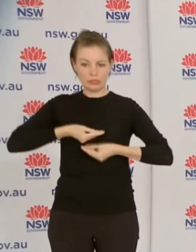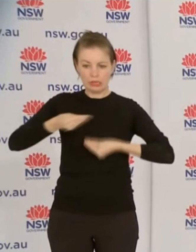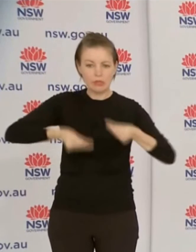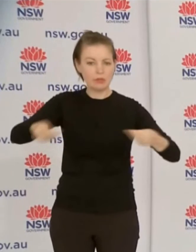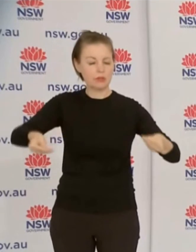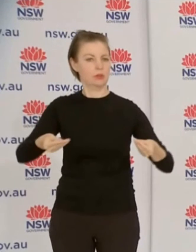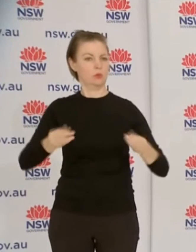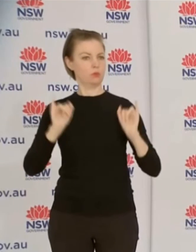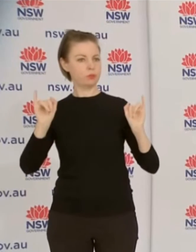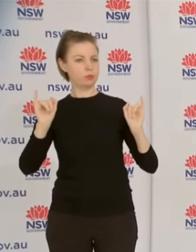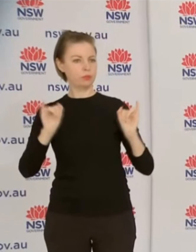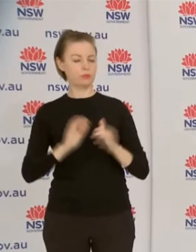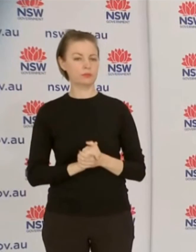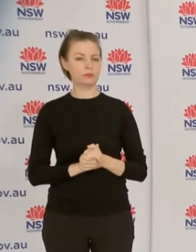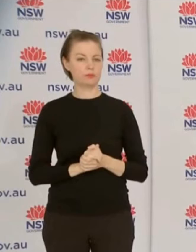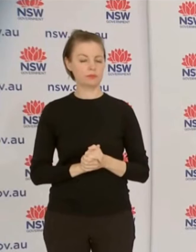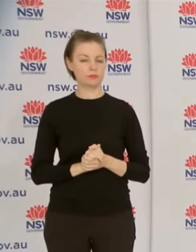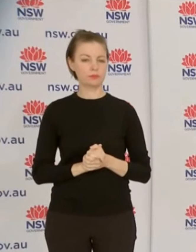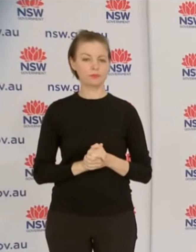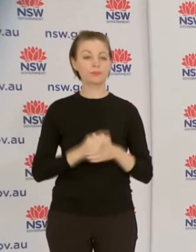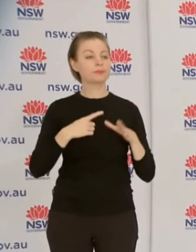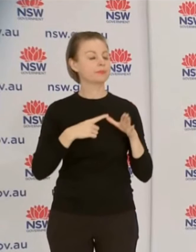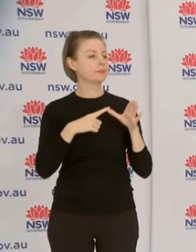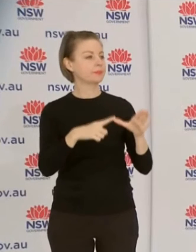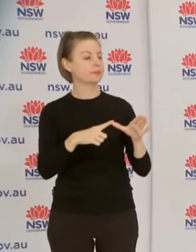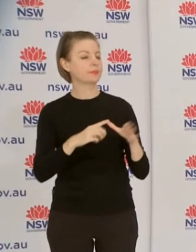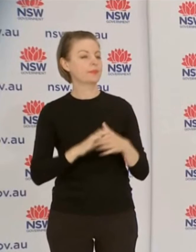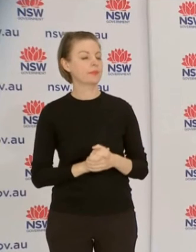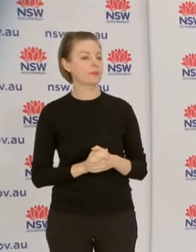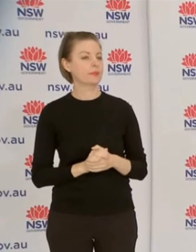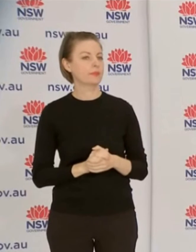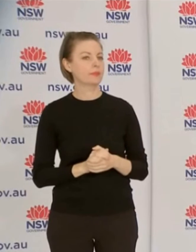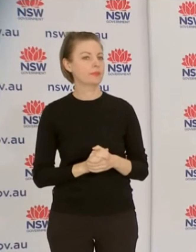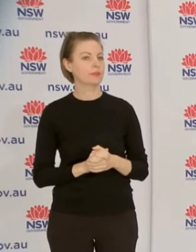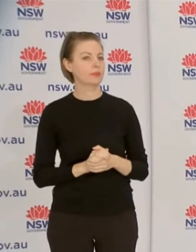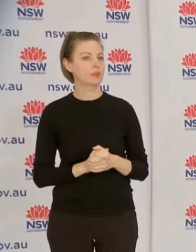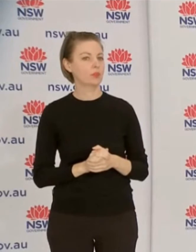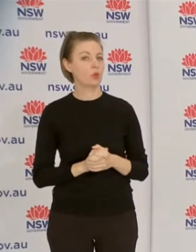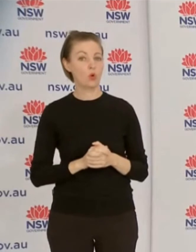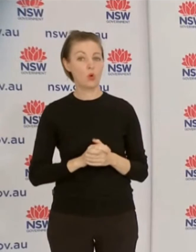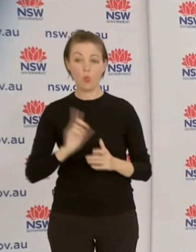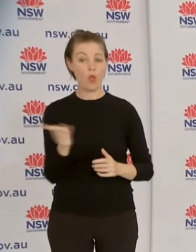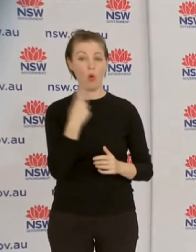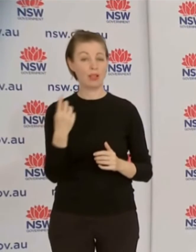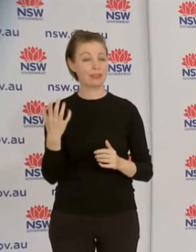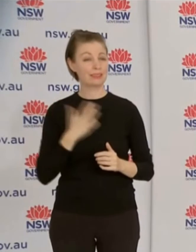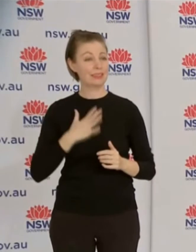figures, but I will say this, that firstly, we have to accept we're in a pandemic, and of course